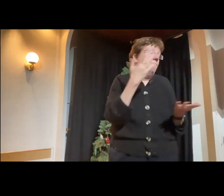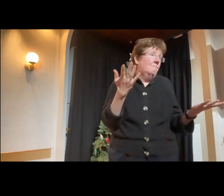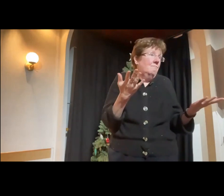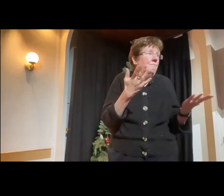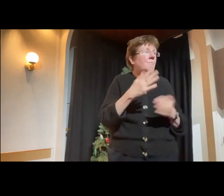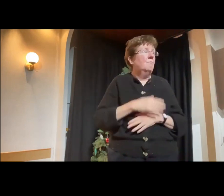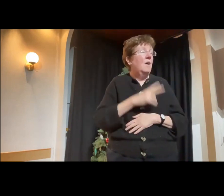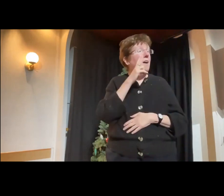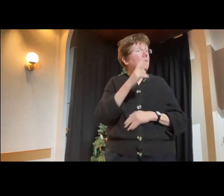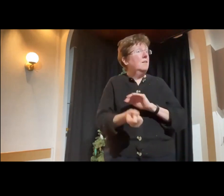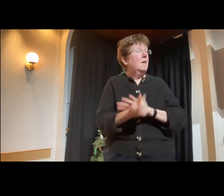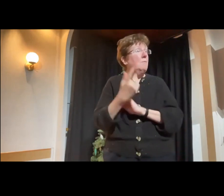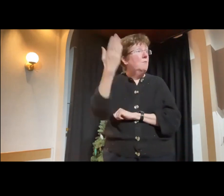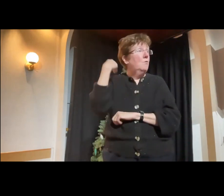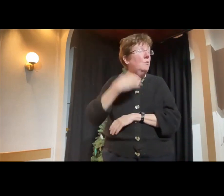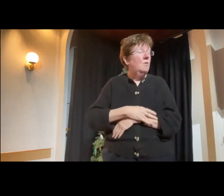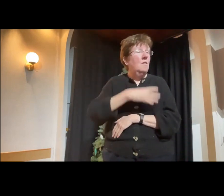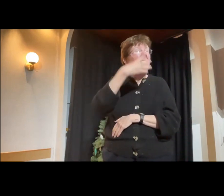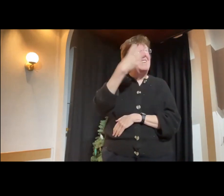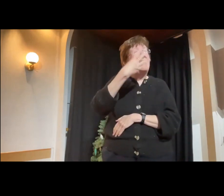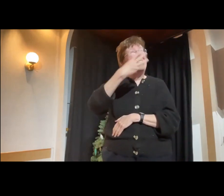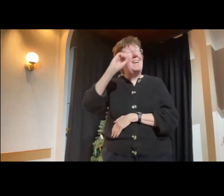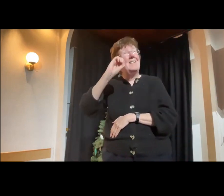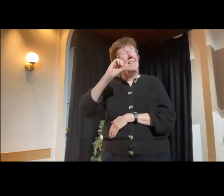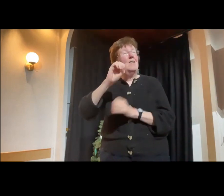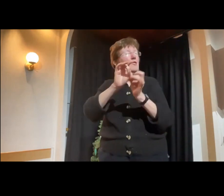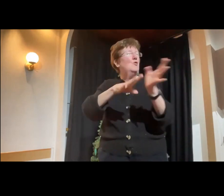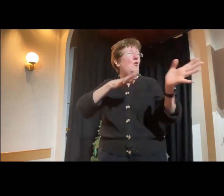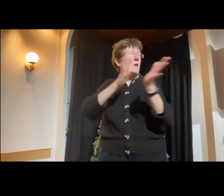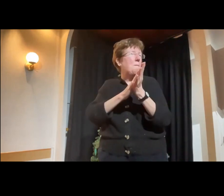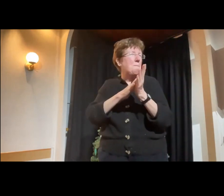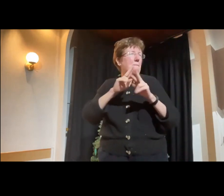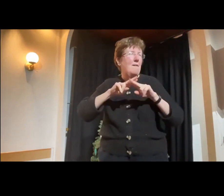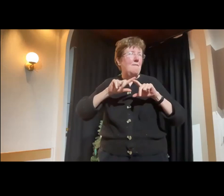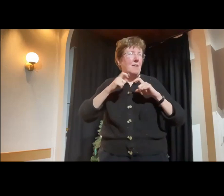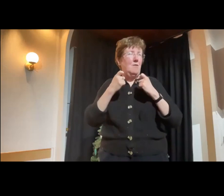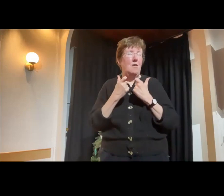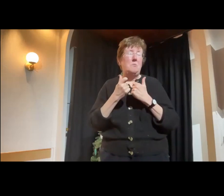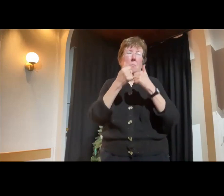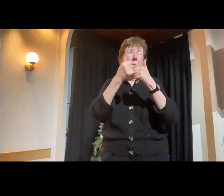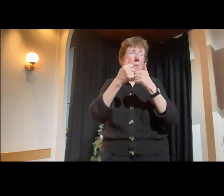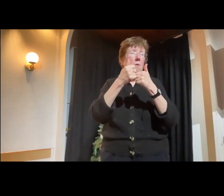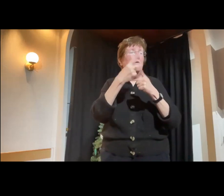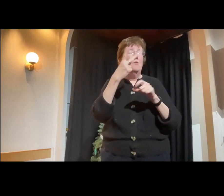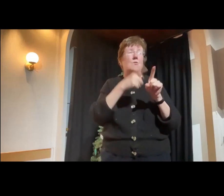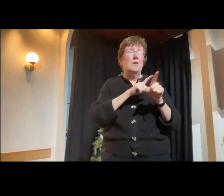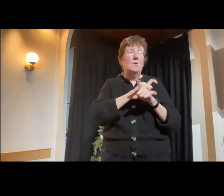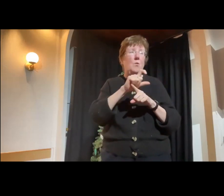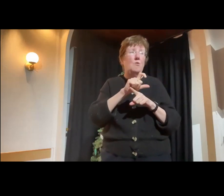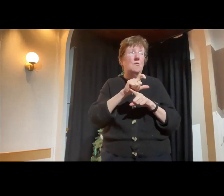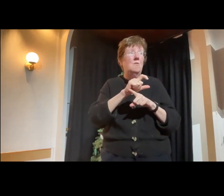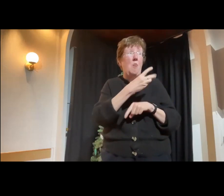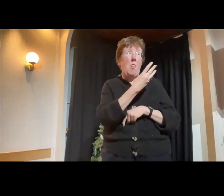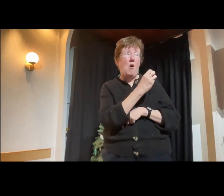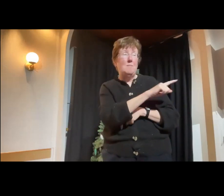and also the City of Glasgow College to do that. I've seen it happen before. It was in the 90s and it was a very short-term course, but